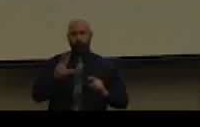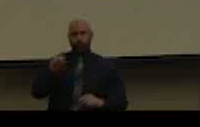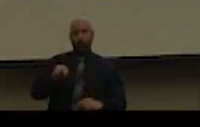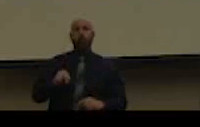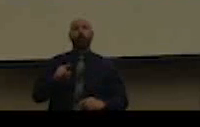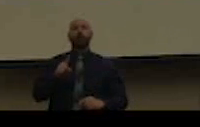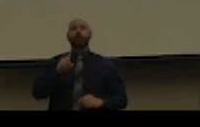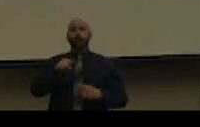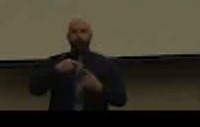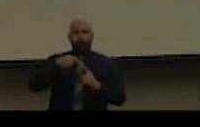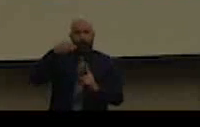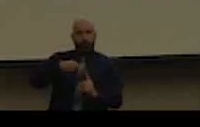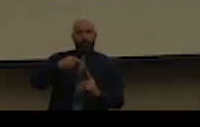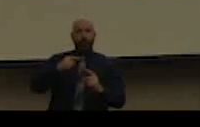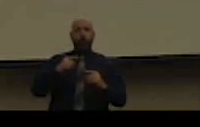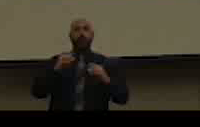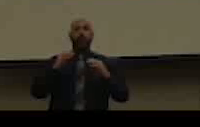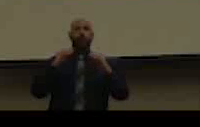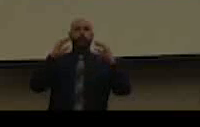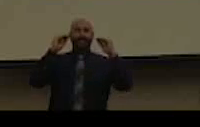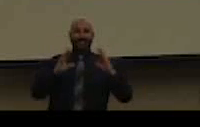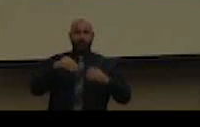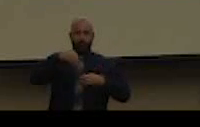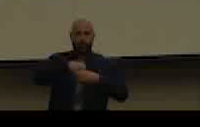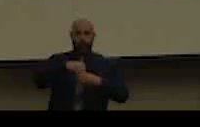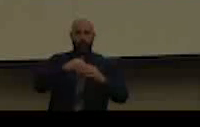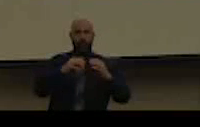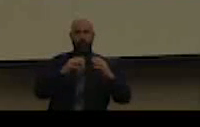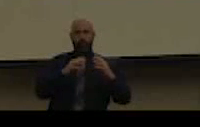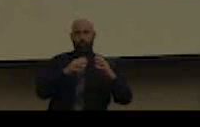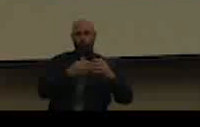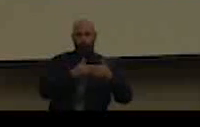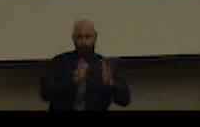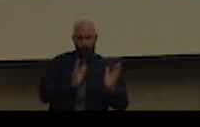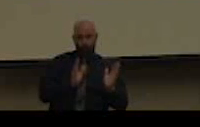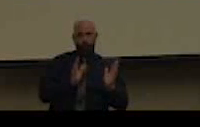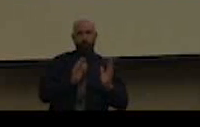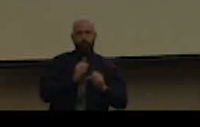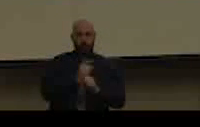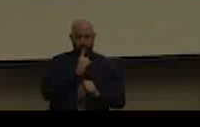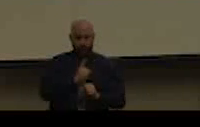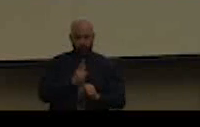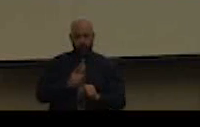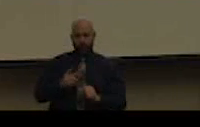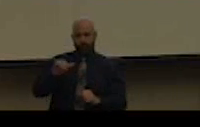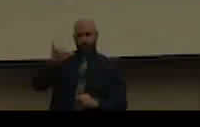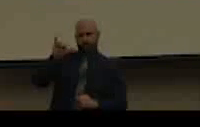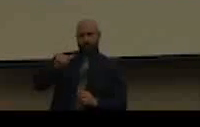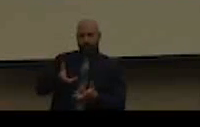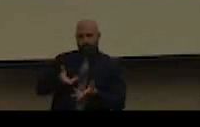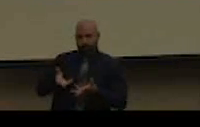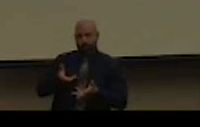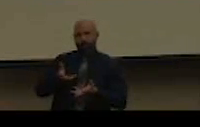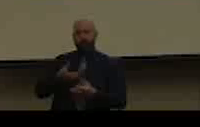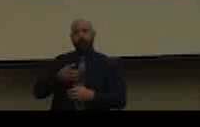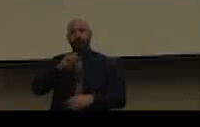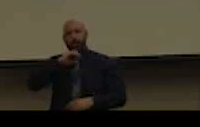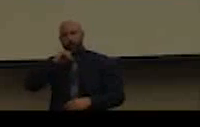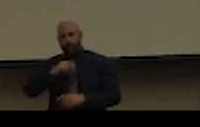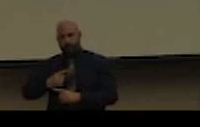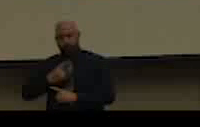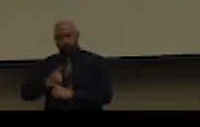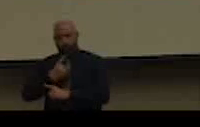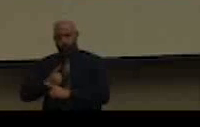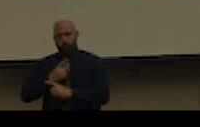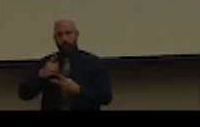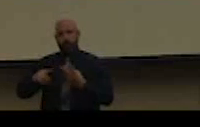make sure that that moment and every interaction is as age appropriate and developmentally appropriate as it can be in order to have all of